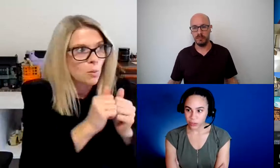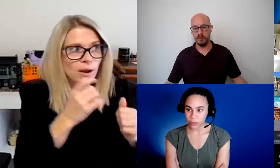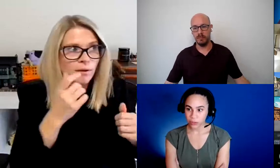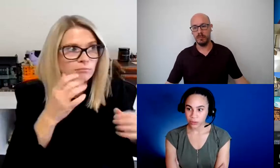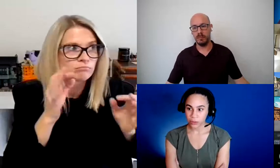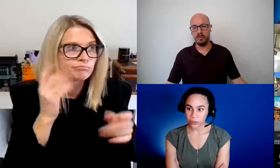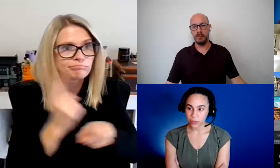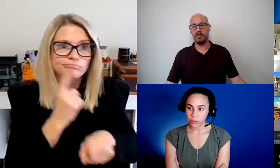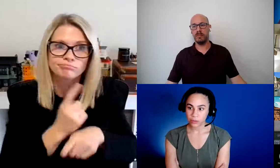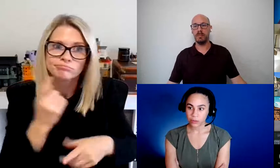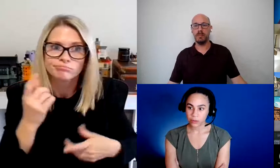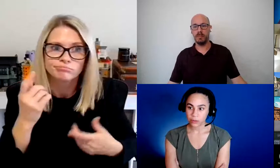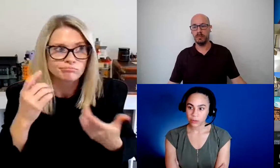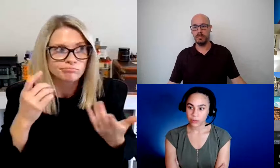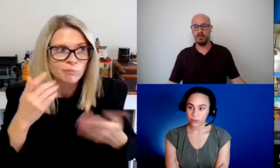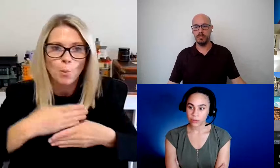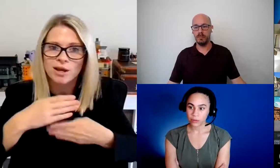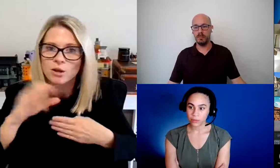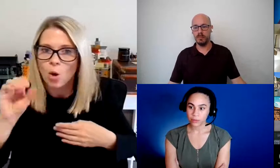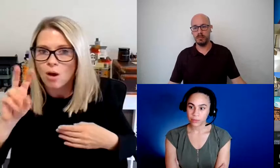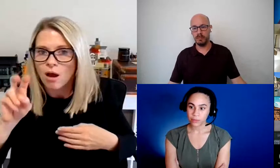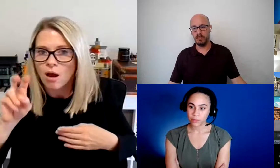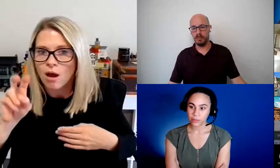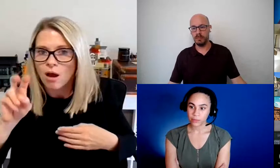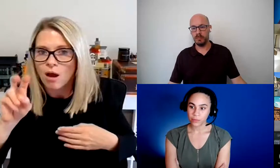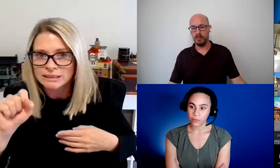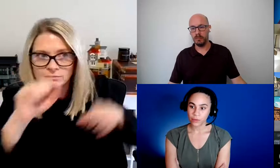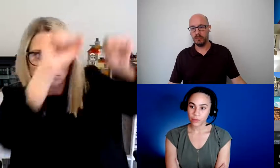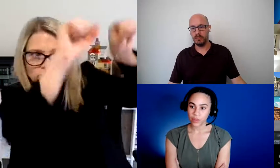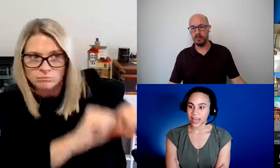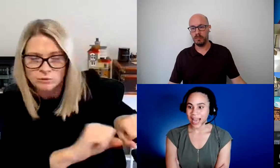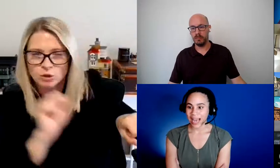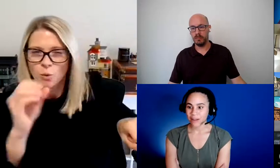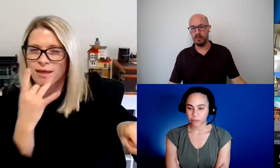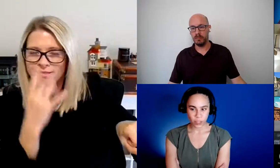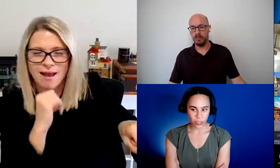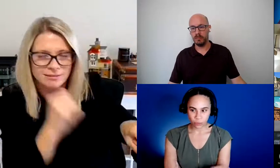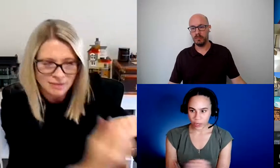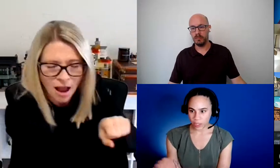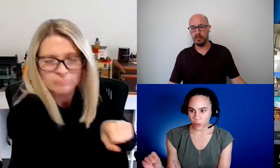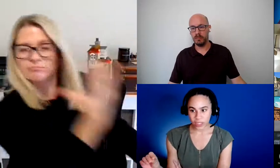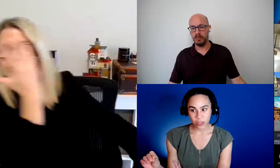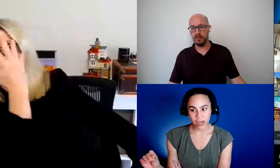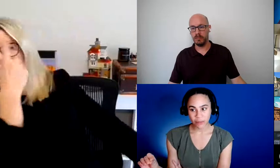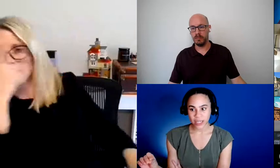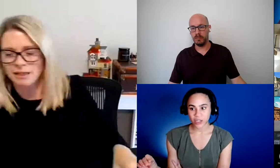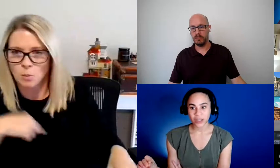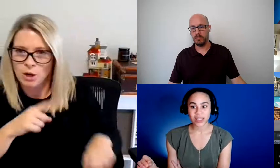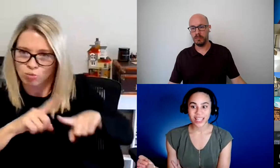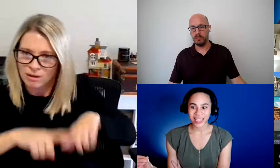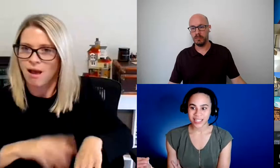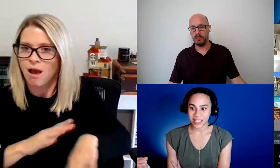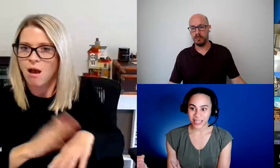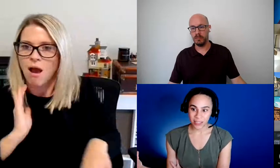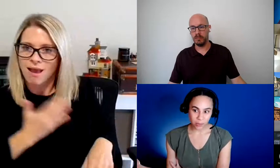that have, you know, regular window coverings so that the light is not just